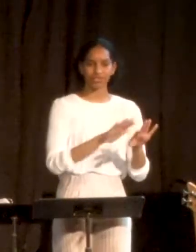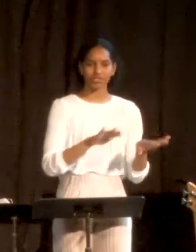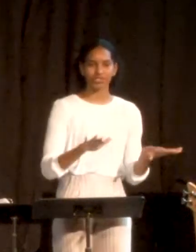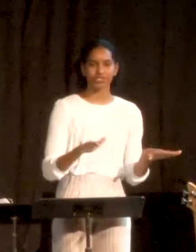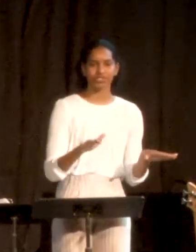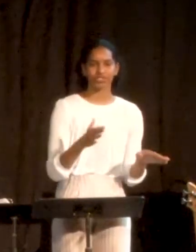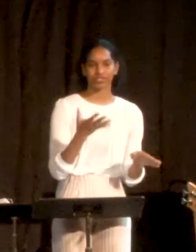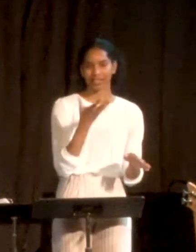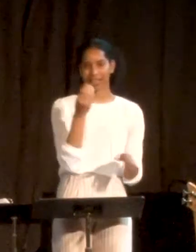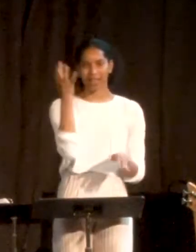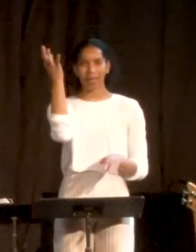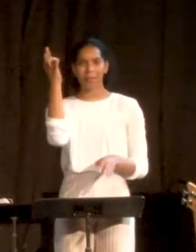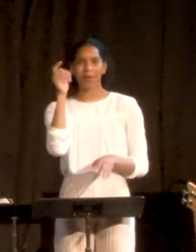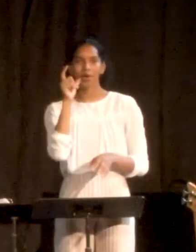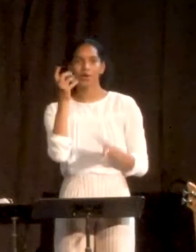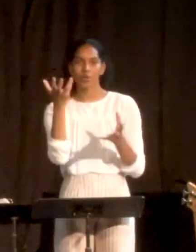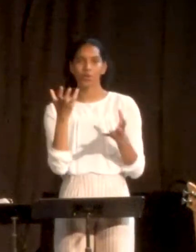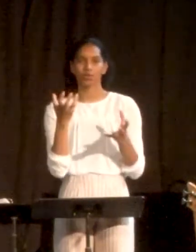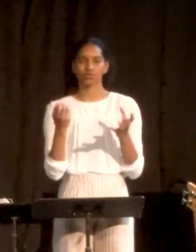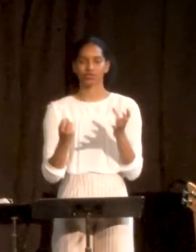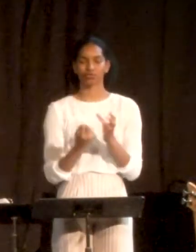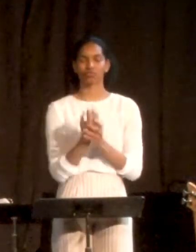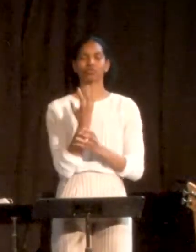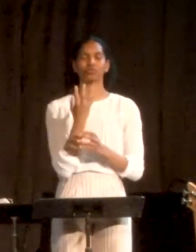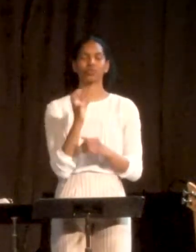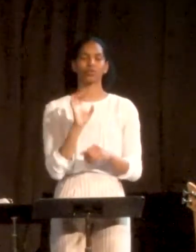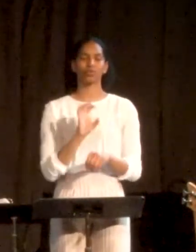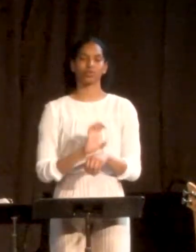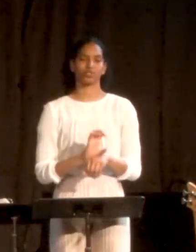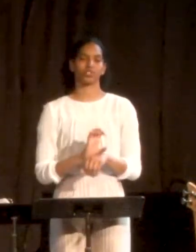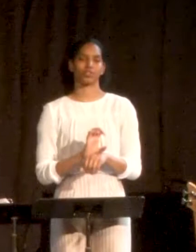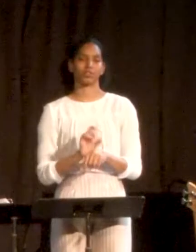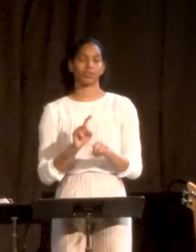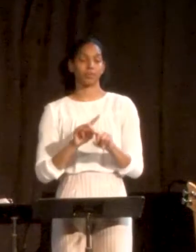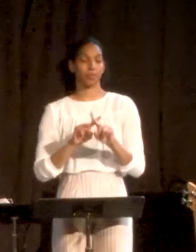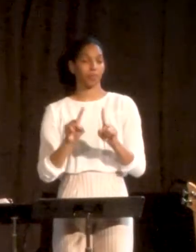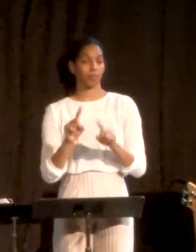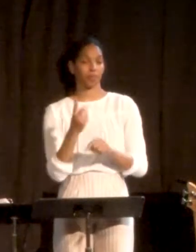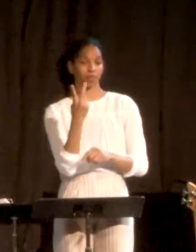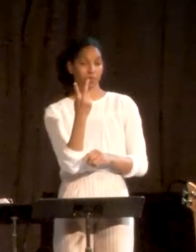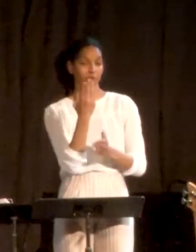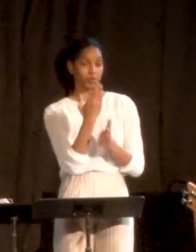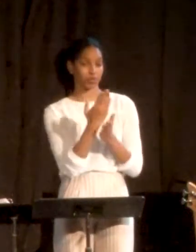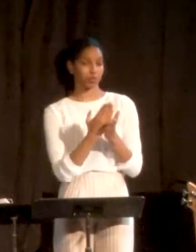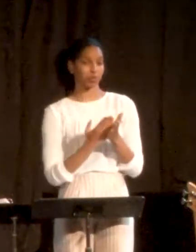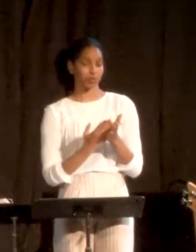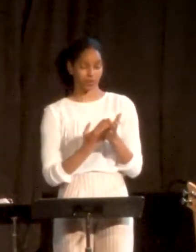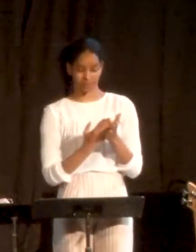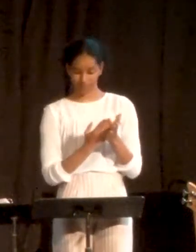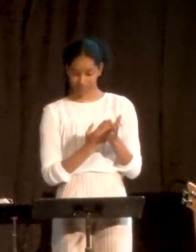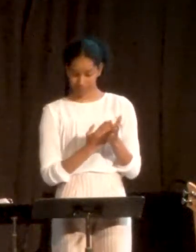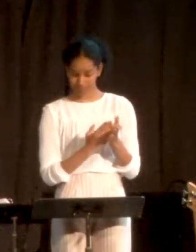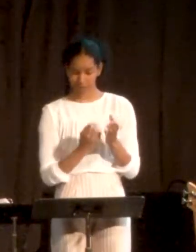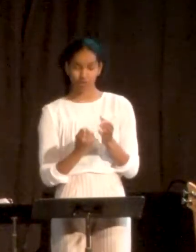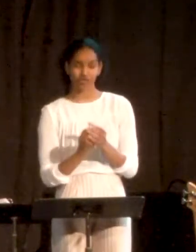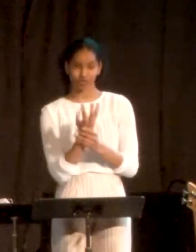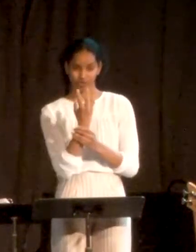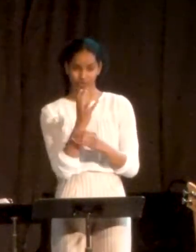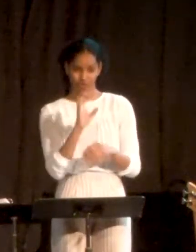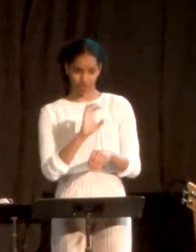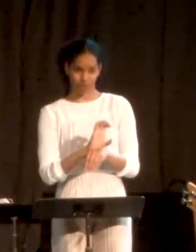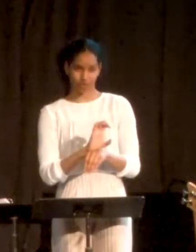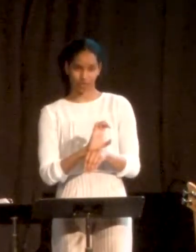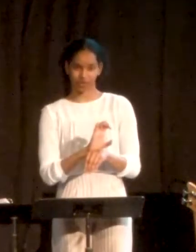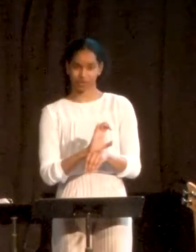a pastor who can grow the church. But there are two parts to growing a